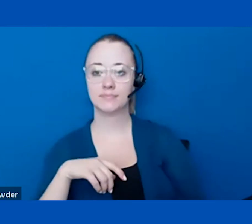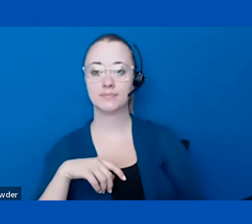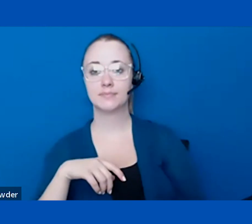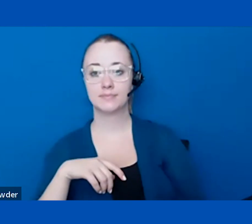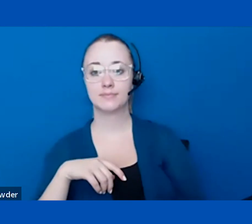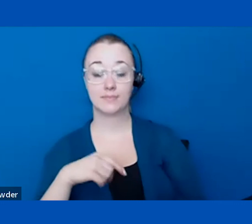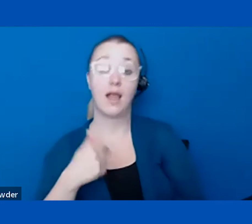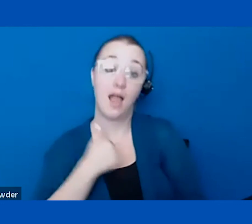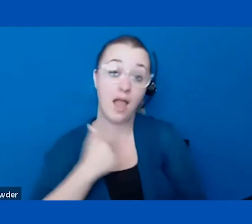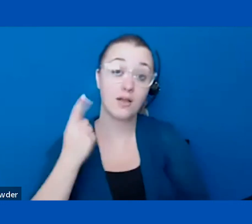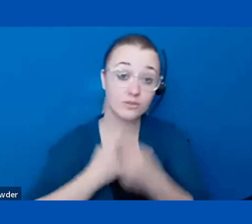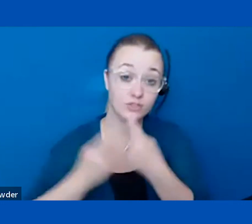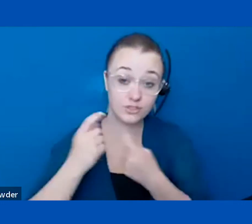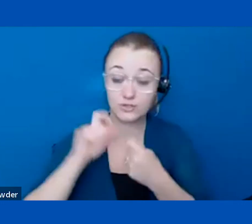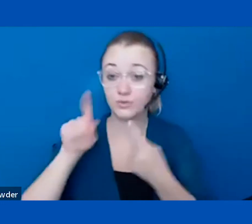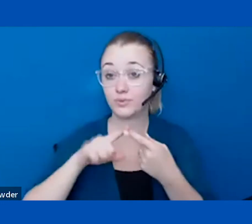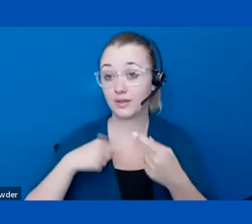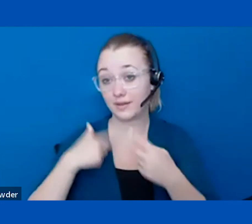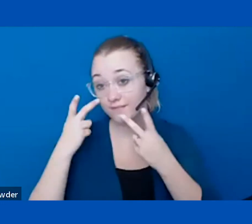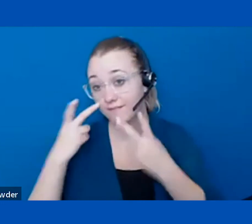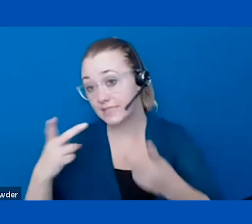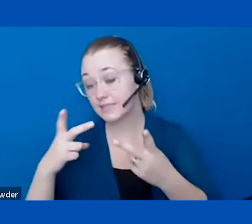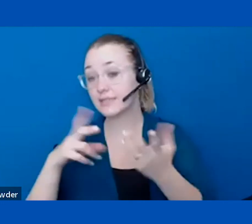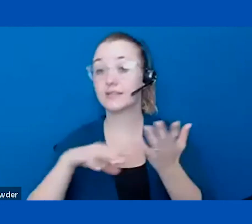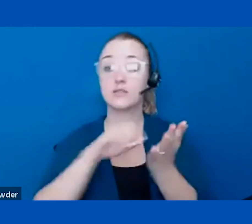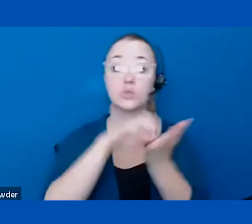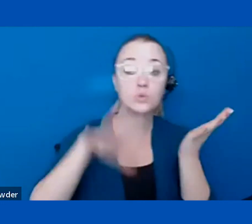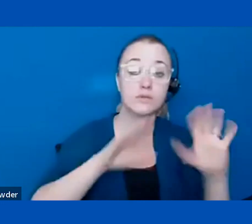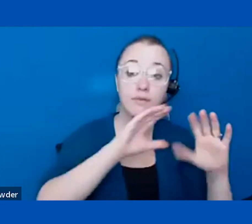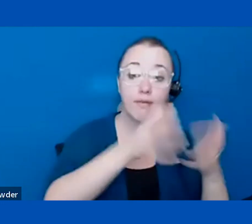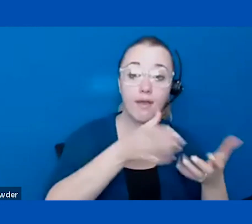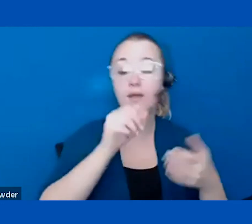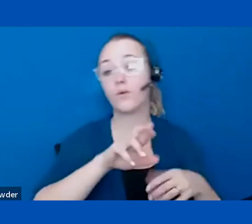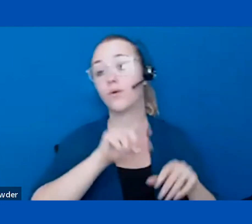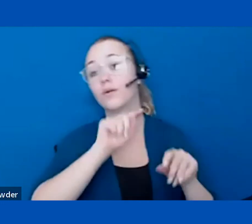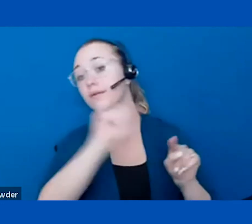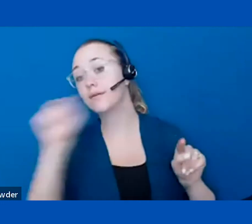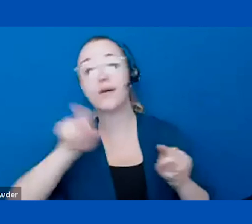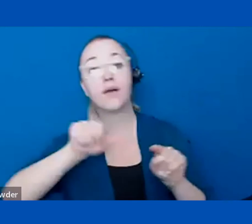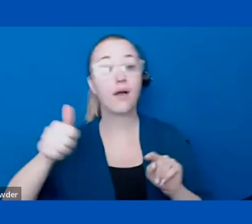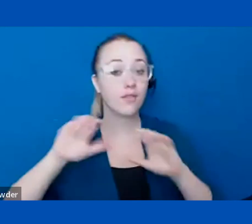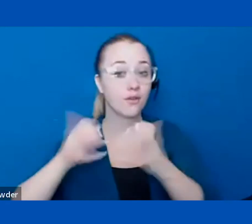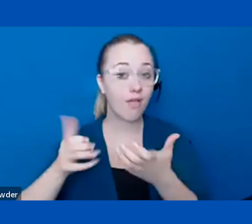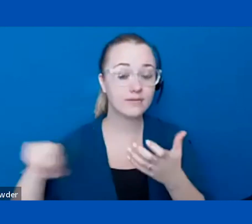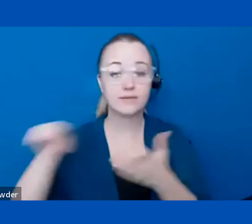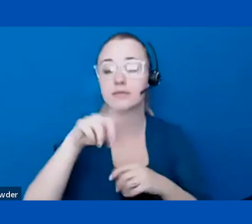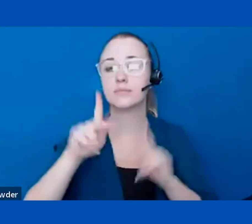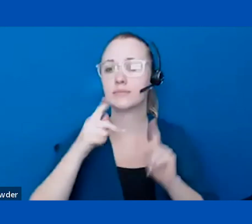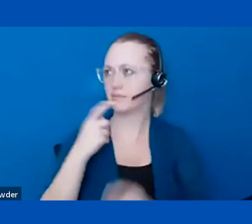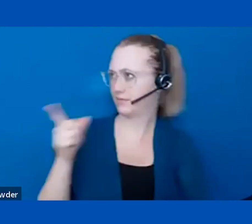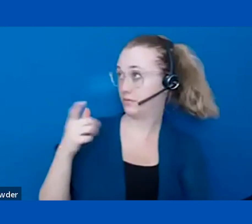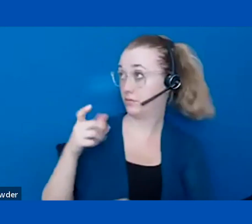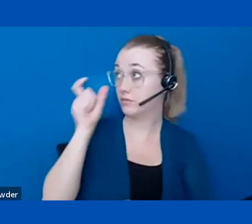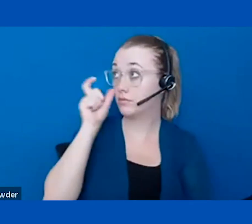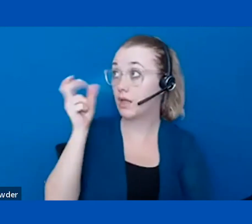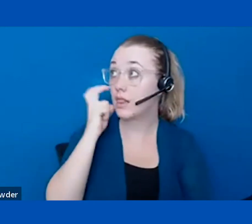I get questions when I visit students' class, different classrooms of schools around town and stuff, and people say, do you wear glasses because